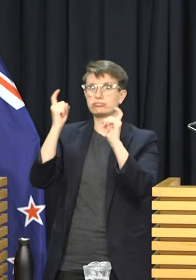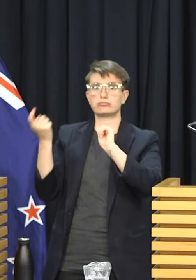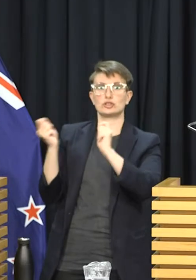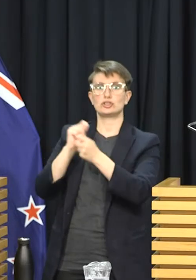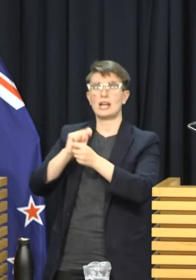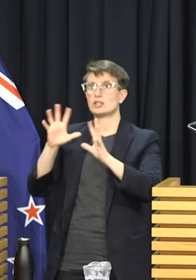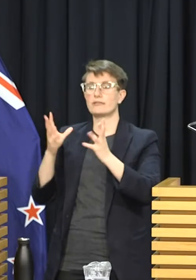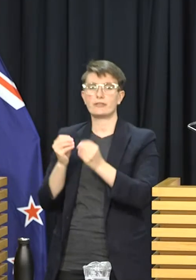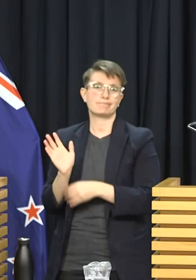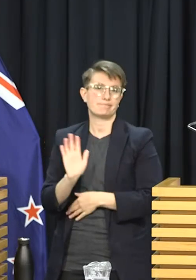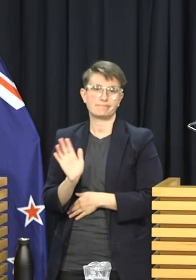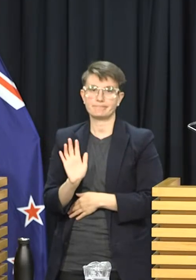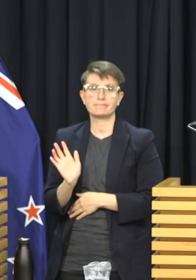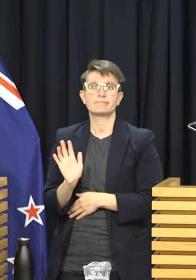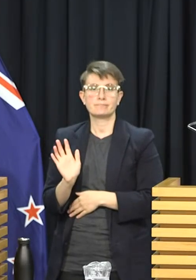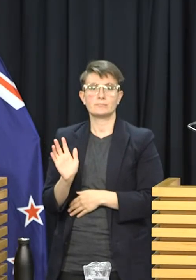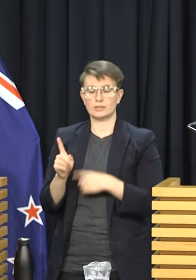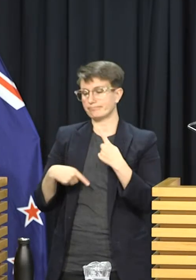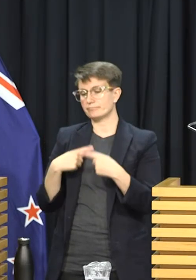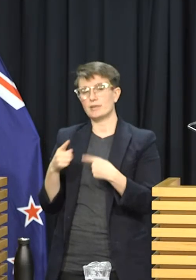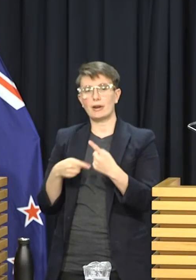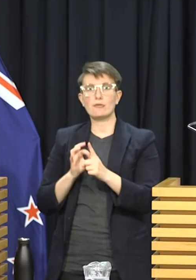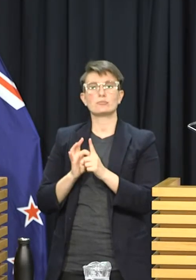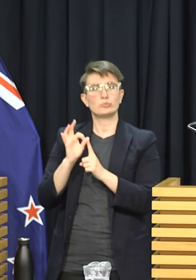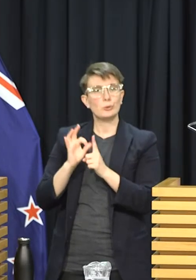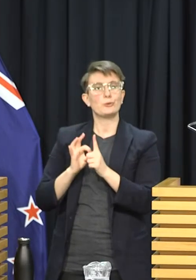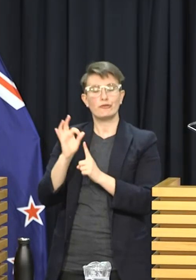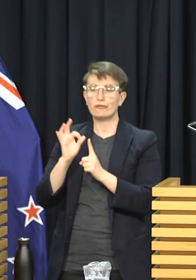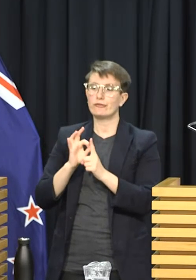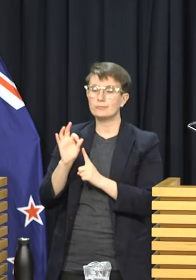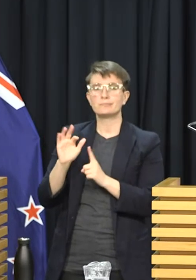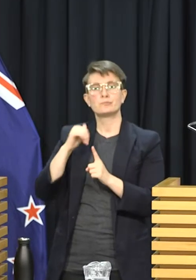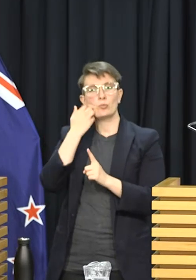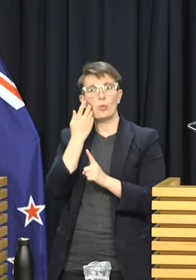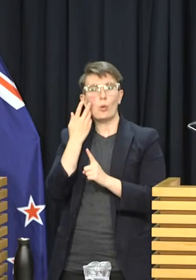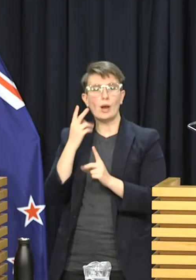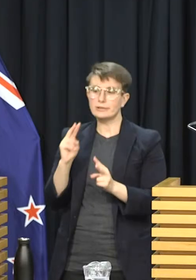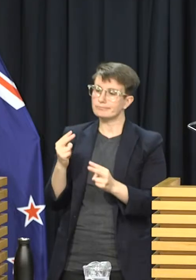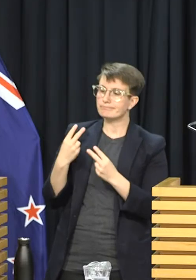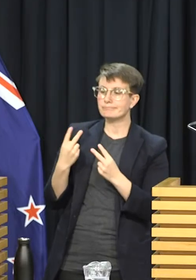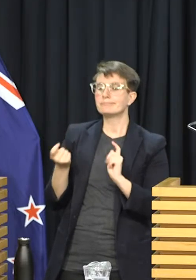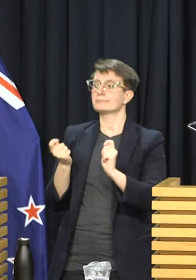usual continual improvement cycle that we would expect, and that looks at things like whether